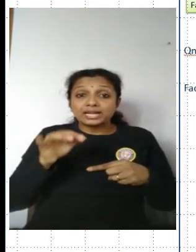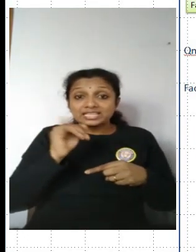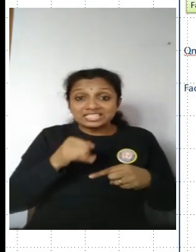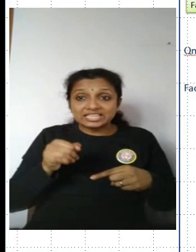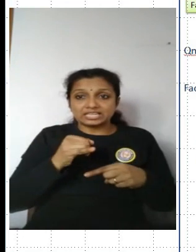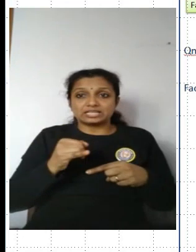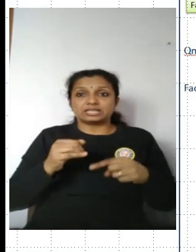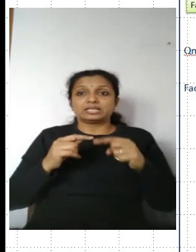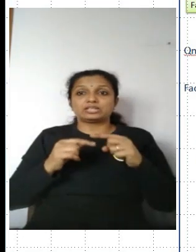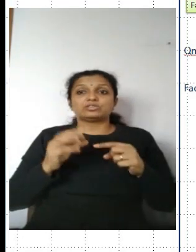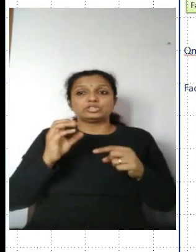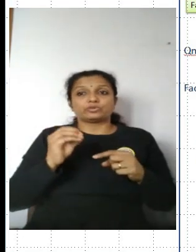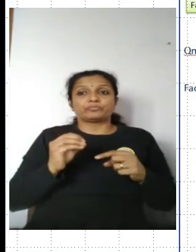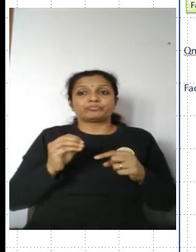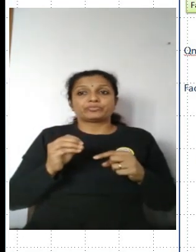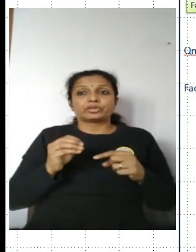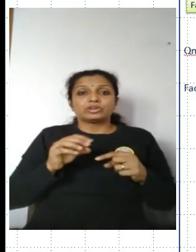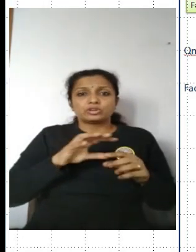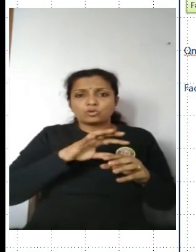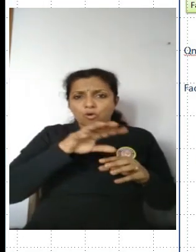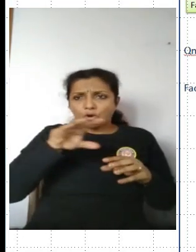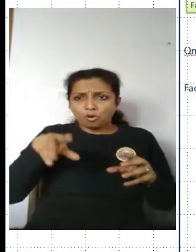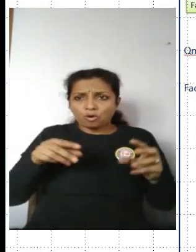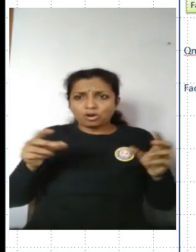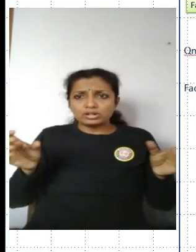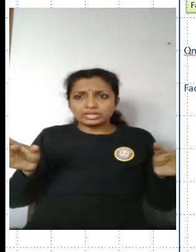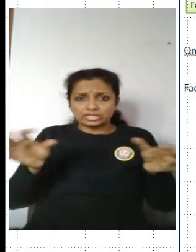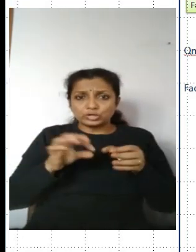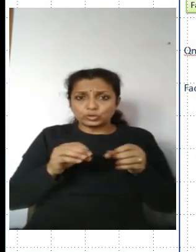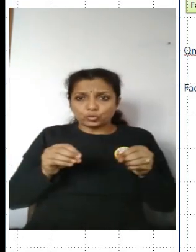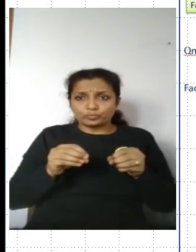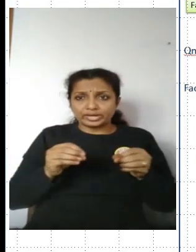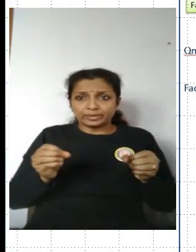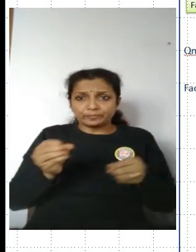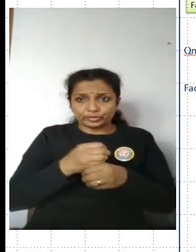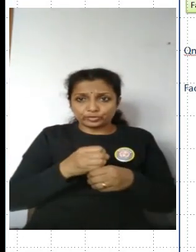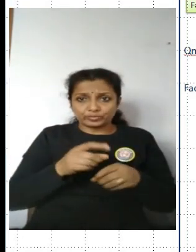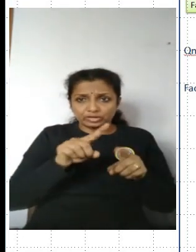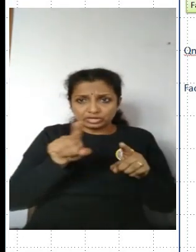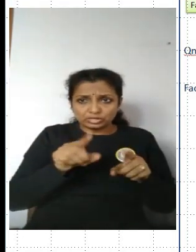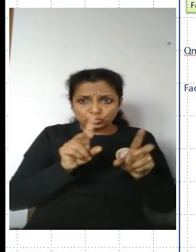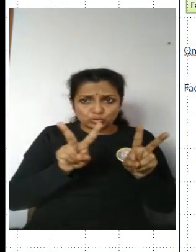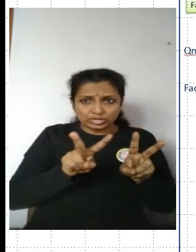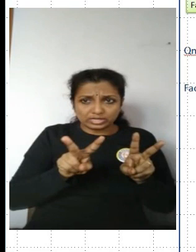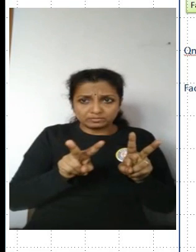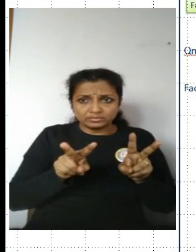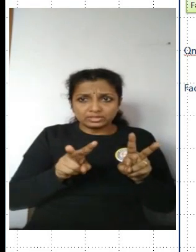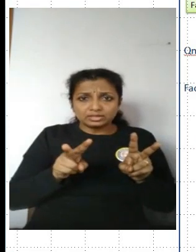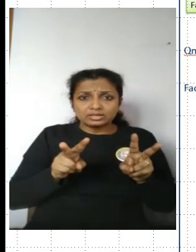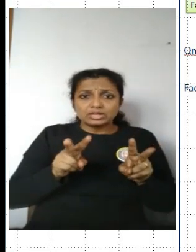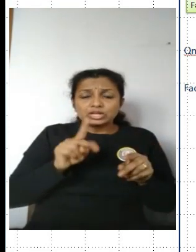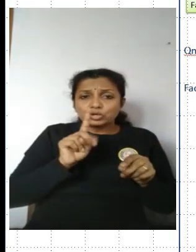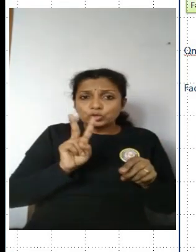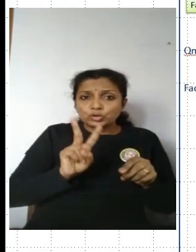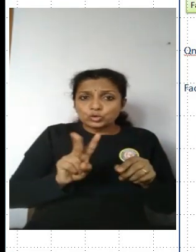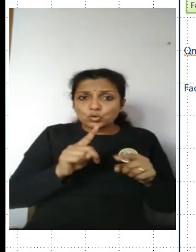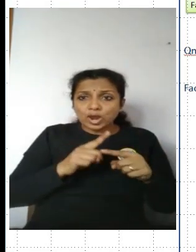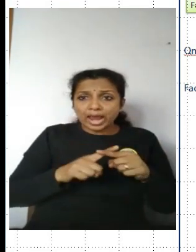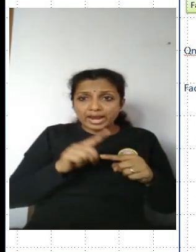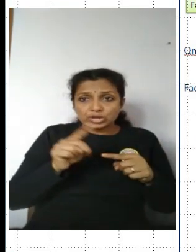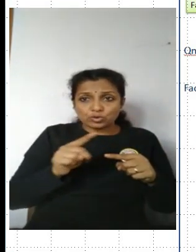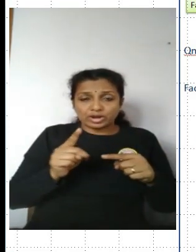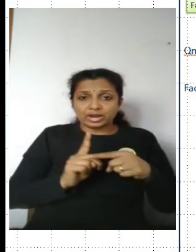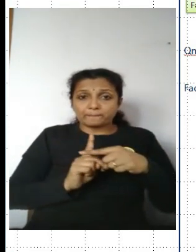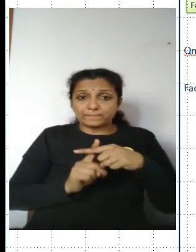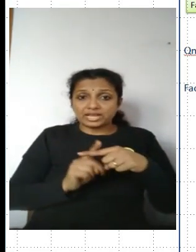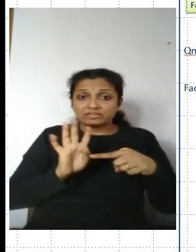2x squared plus 4x minus 3x minus 6 is equal to 0.